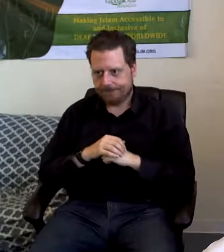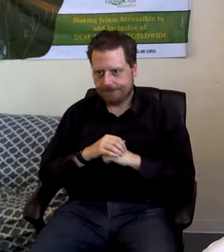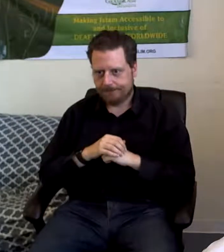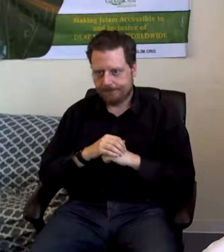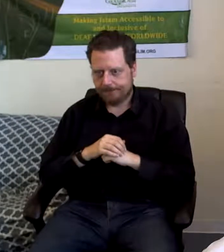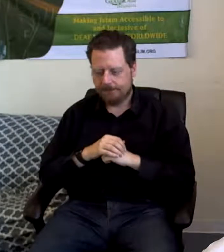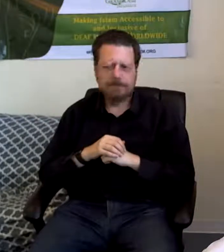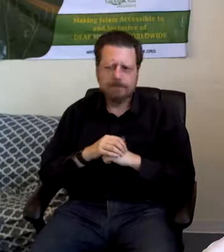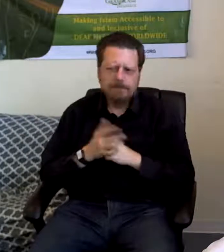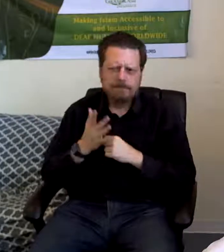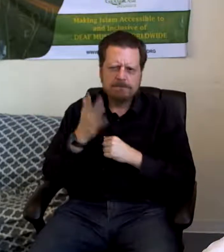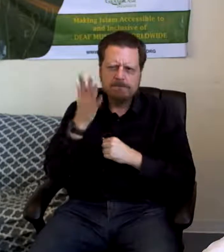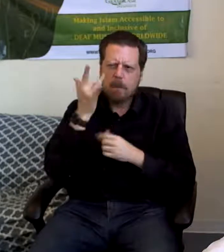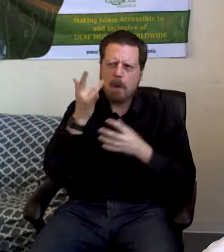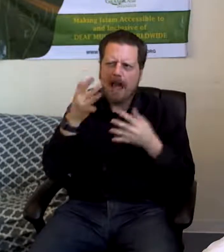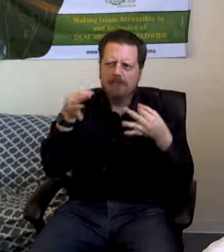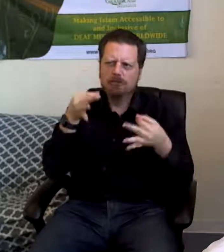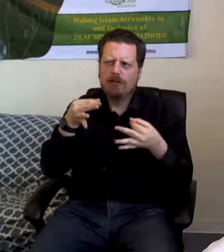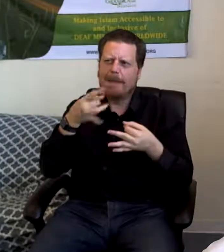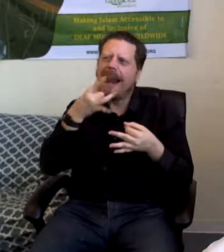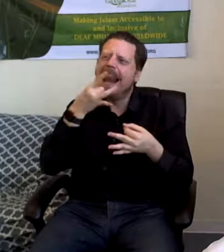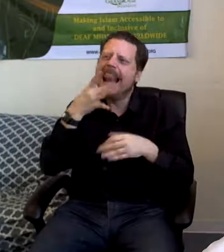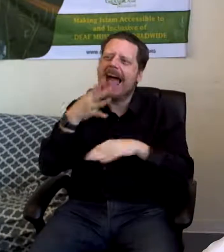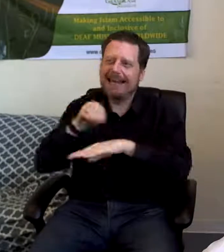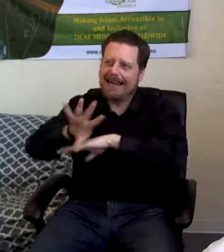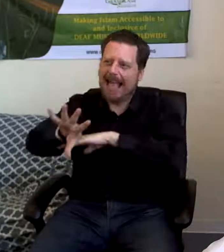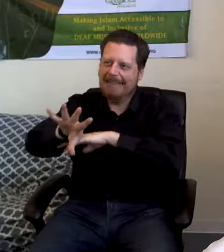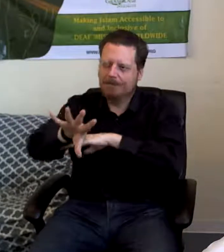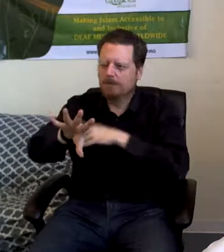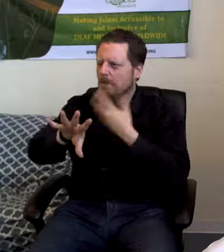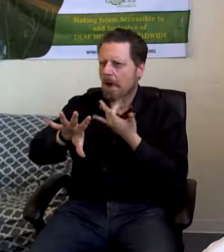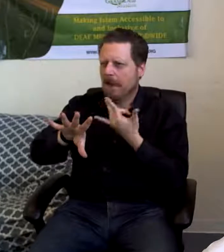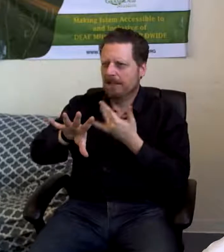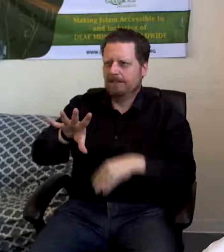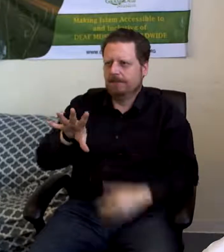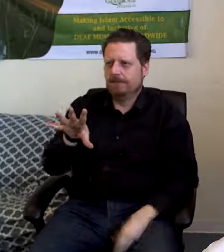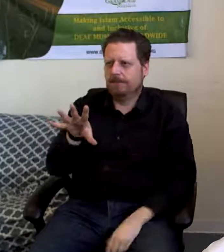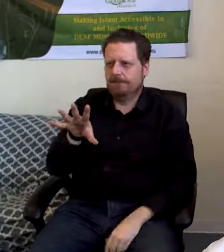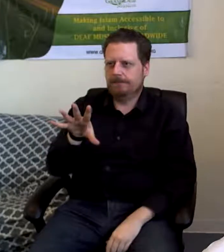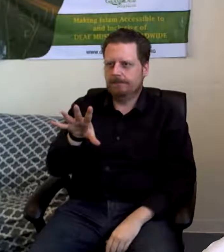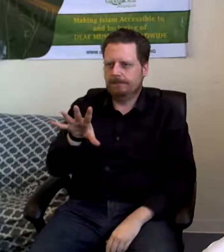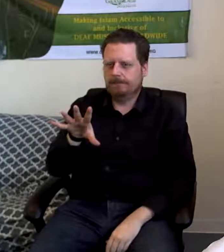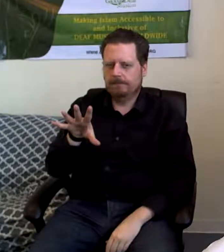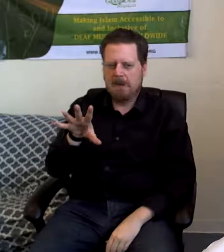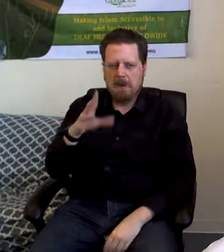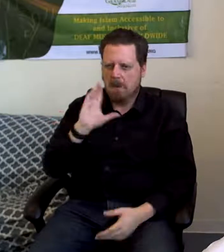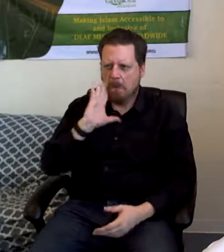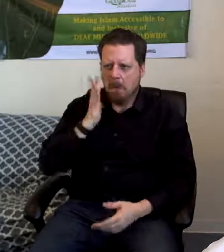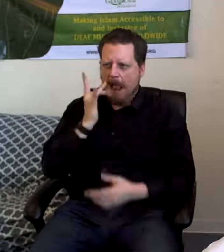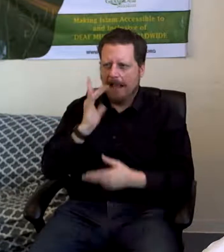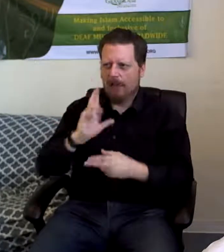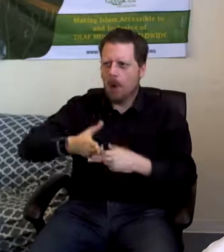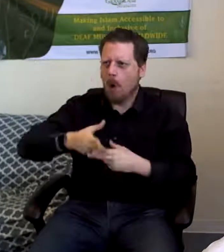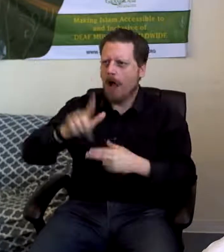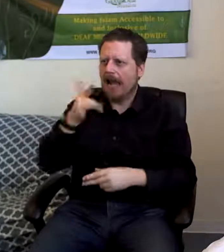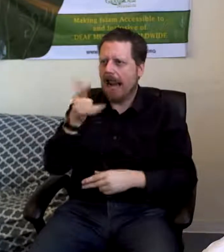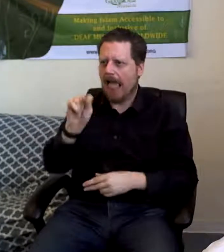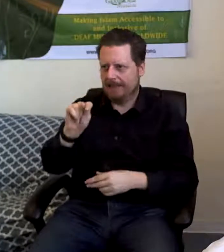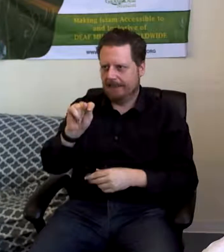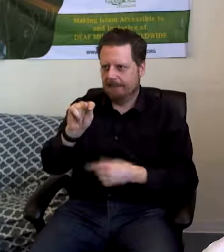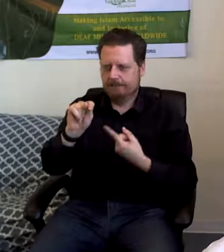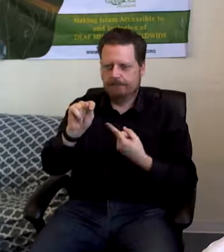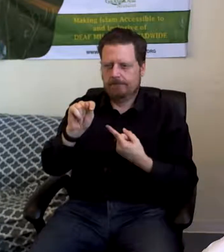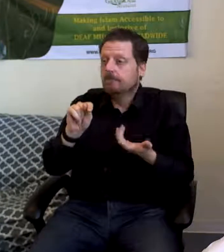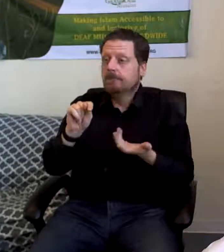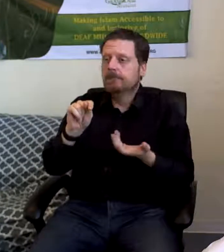So why is it described as a light? Why is guidance described as a light? Why is it called light? Because